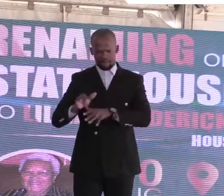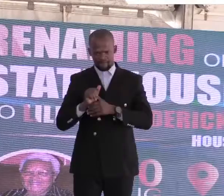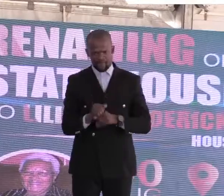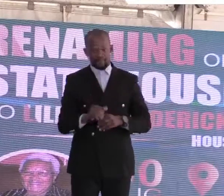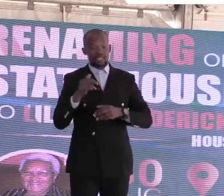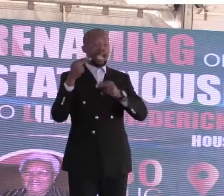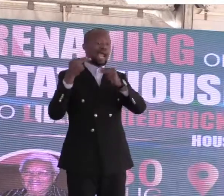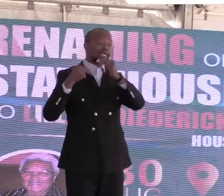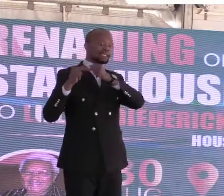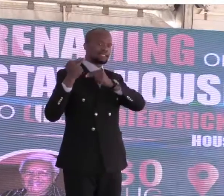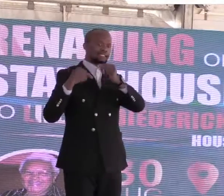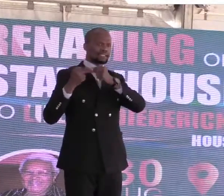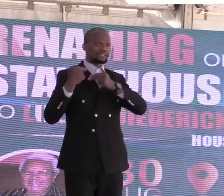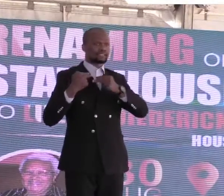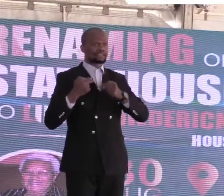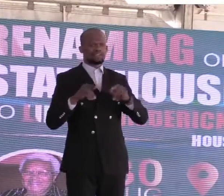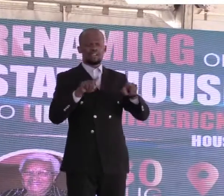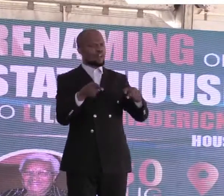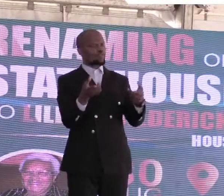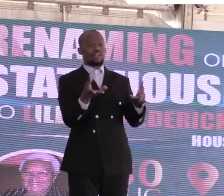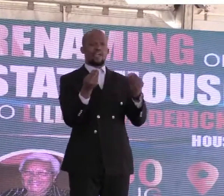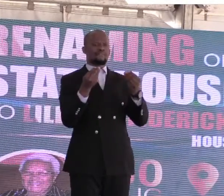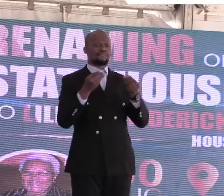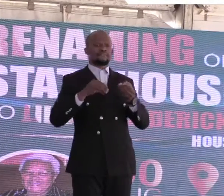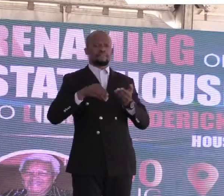History has no blank pages.